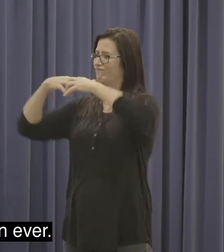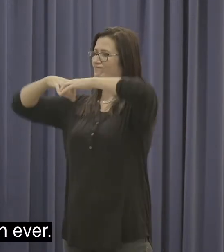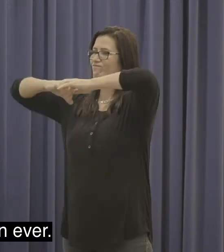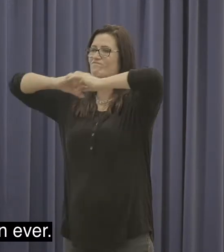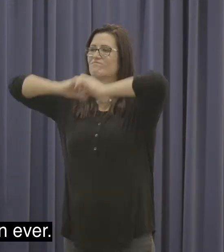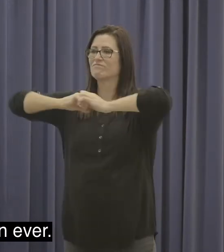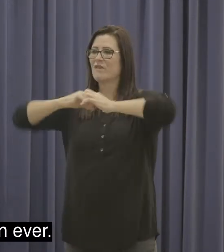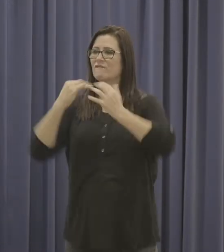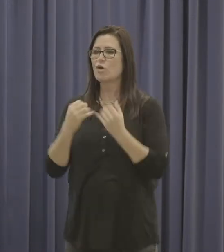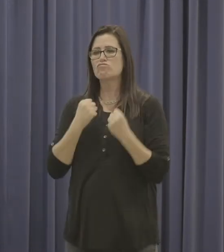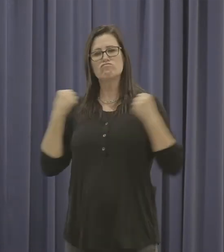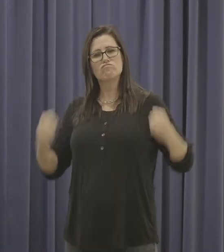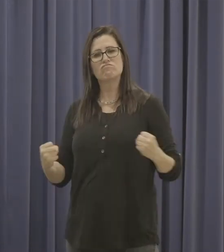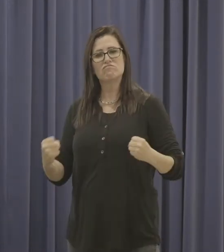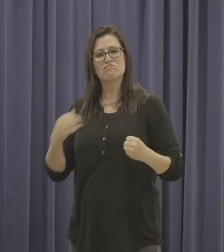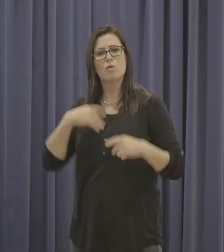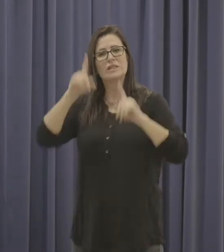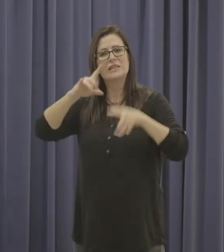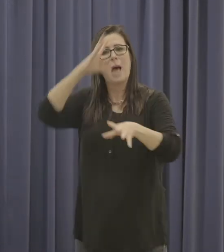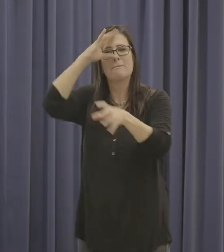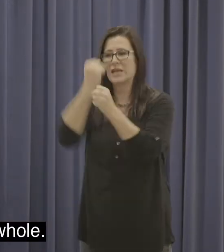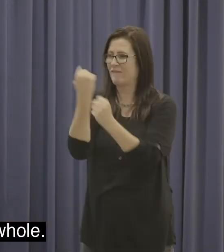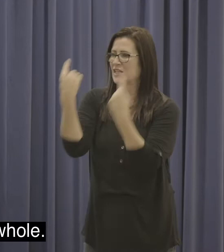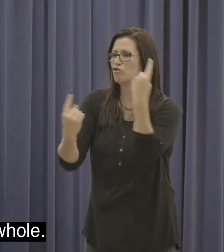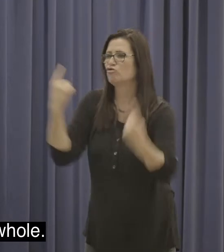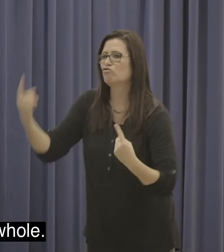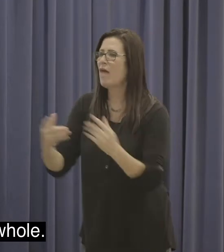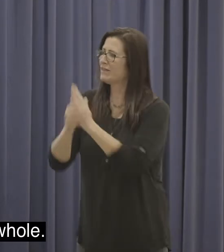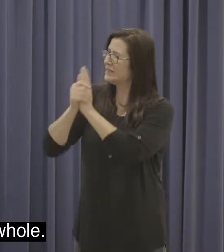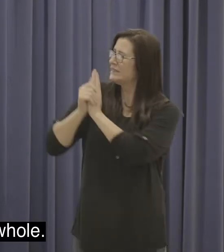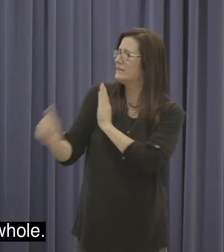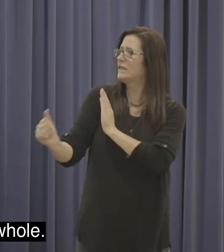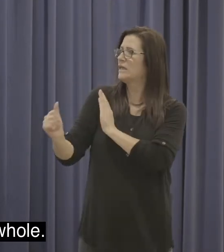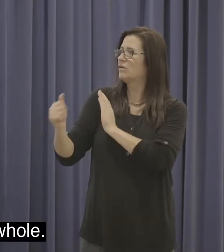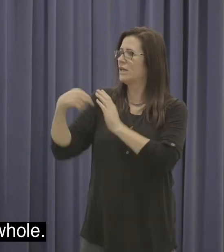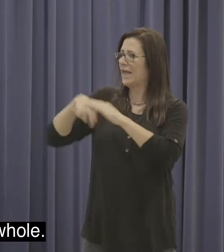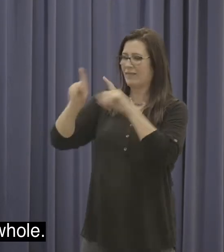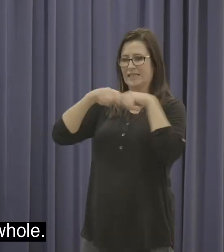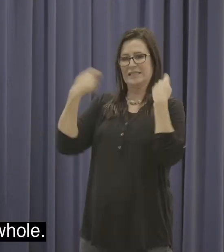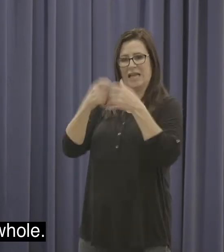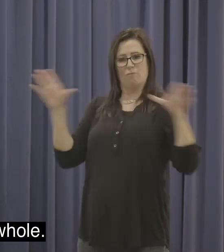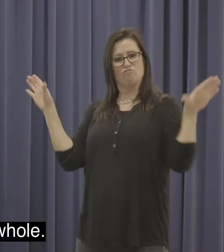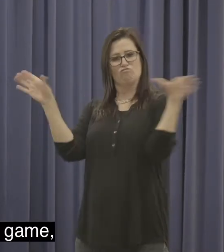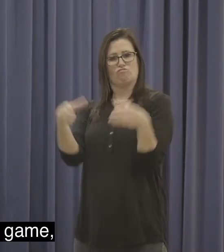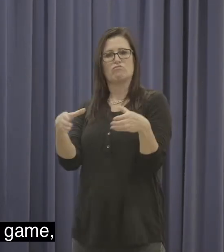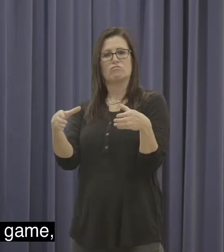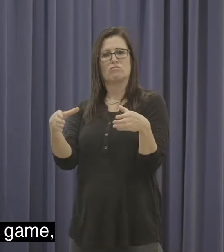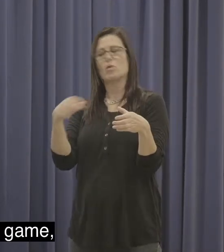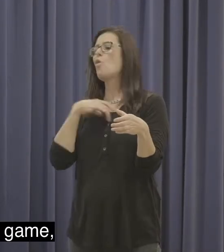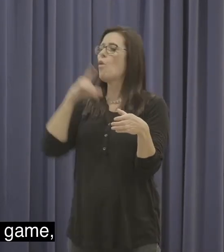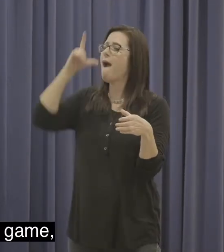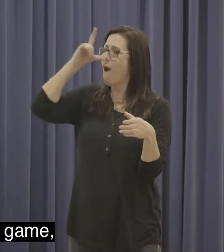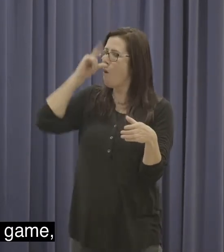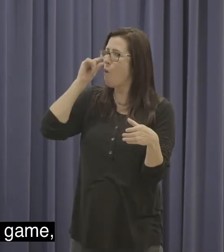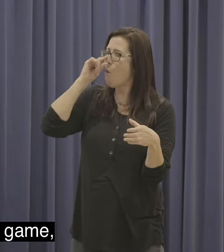ever, and we all started to believe in each other as players and in the team as a whole, that we had the ability